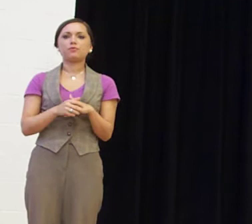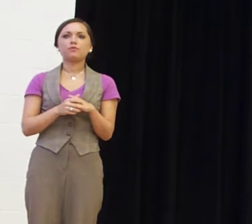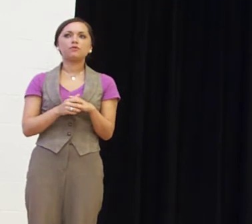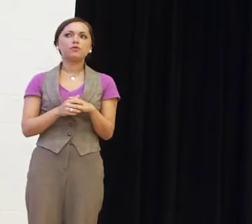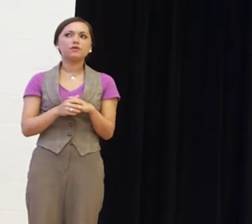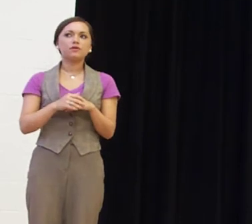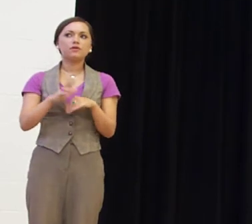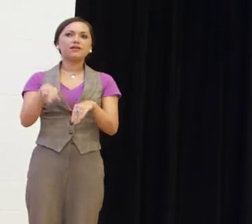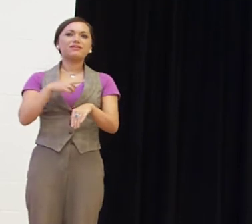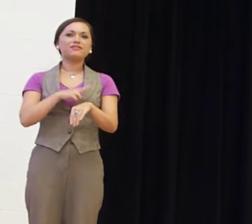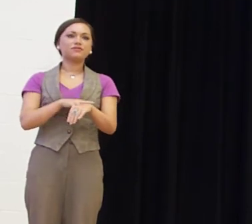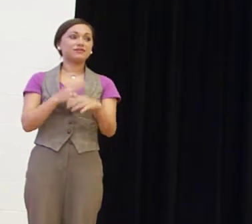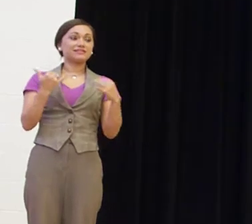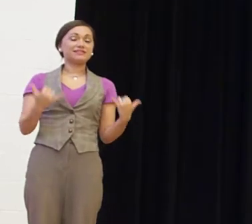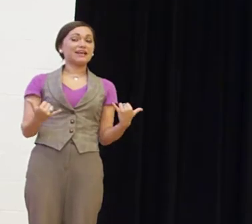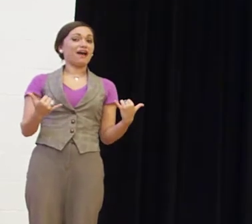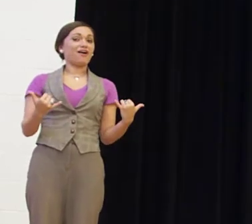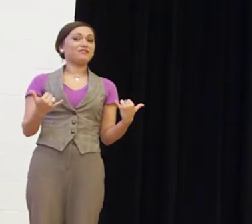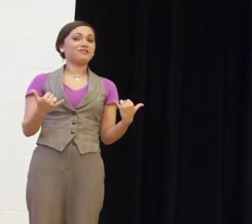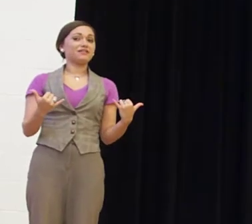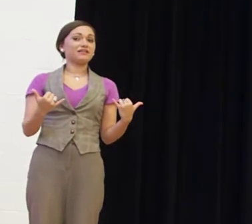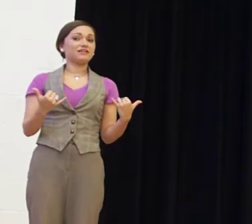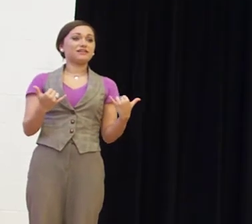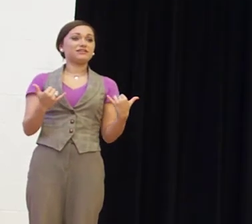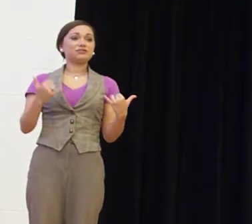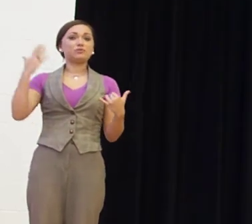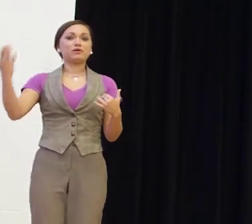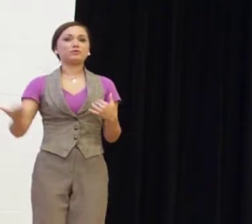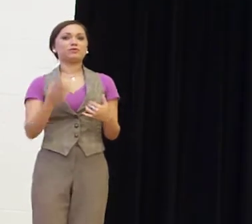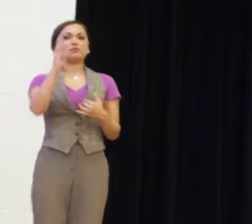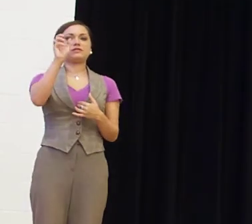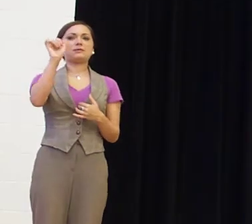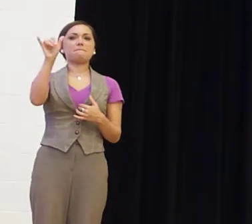And of course, now it's my privilege to introduce Mayor Annise Parker.